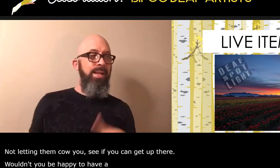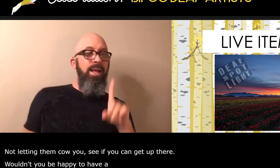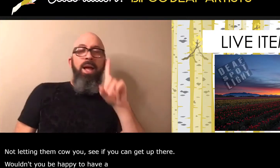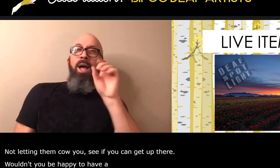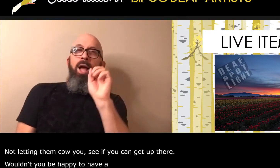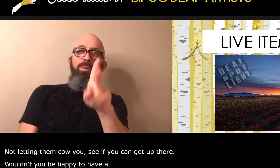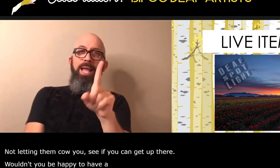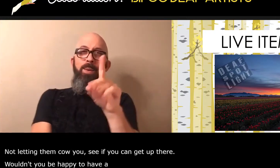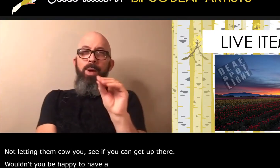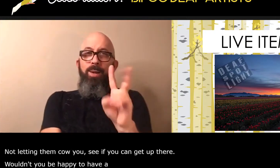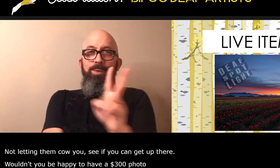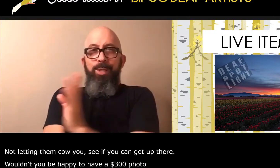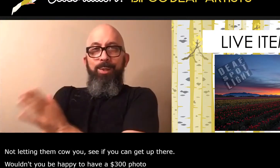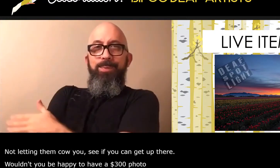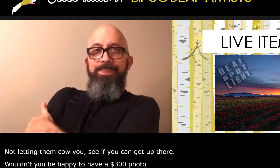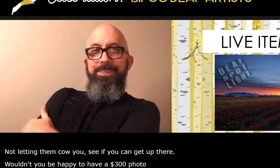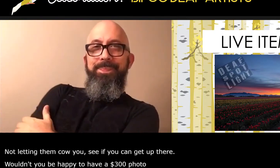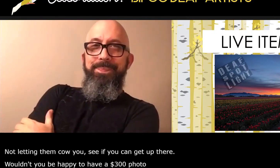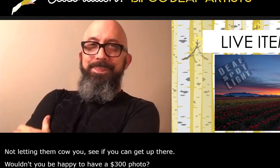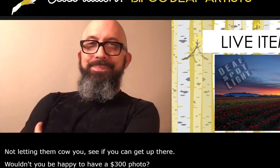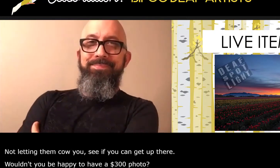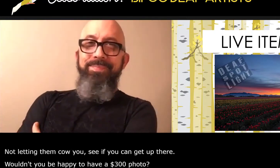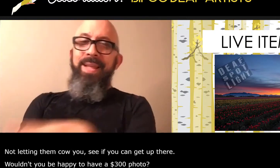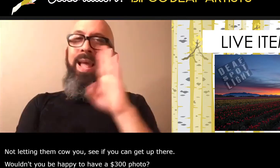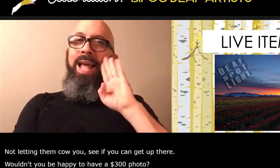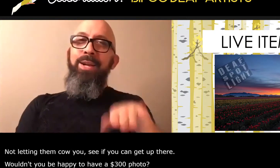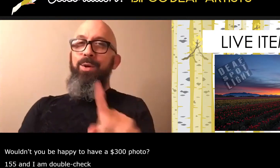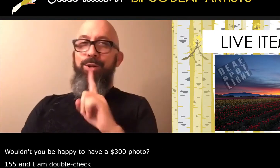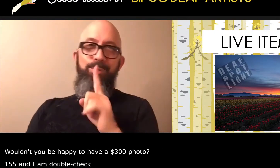double checking, it's 102. All right, look, 102.